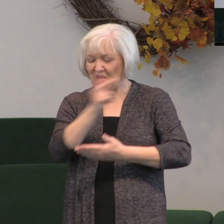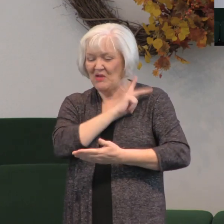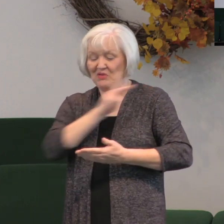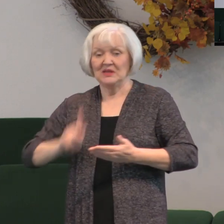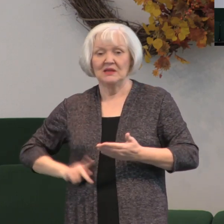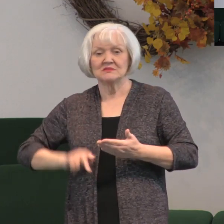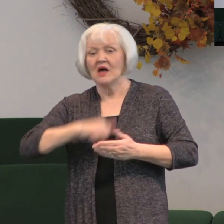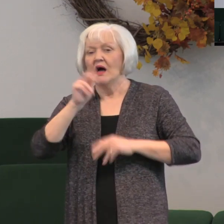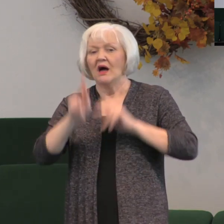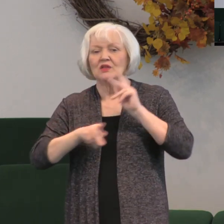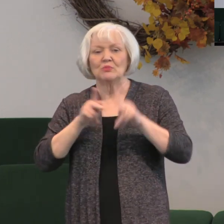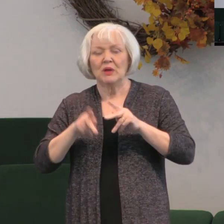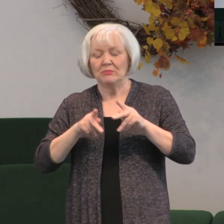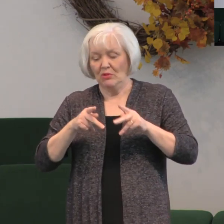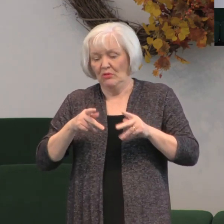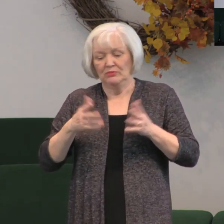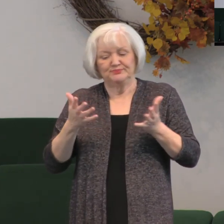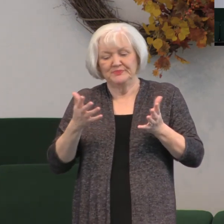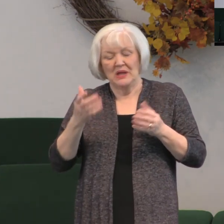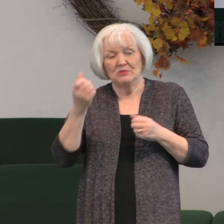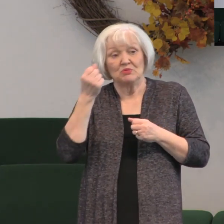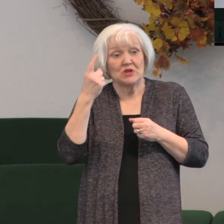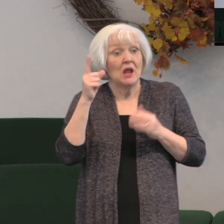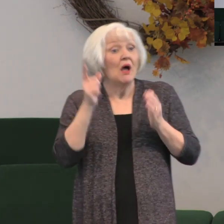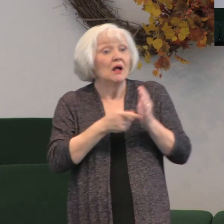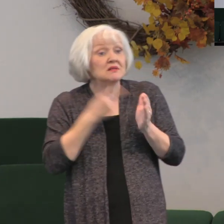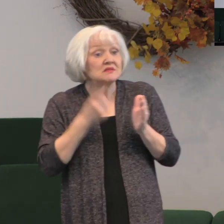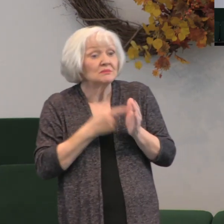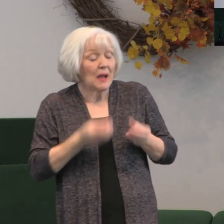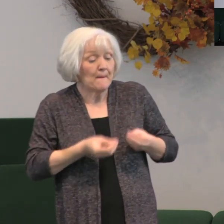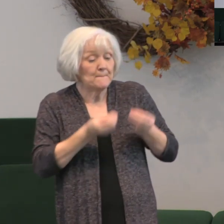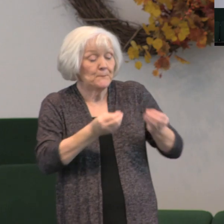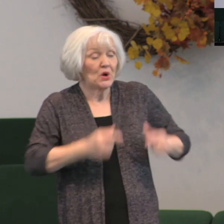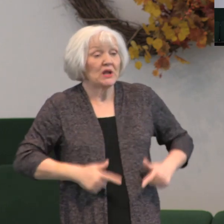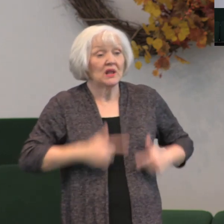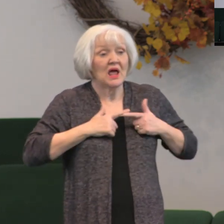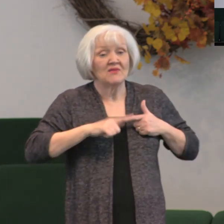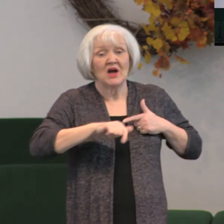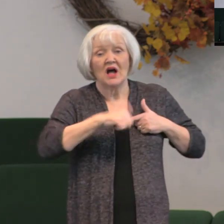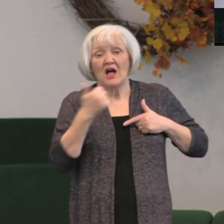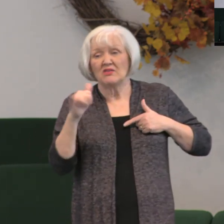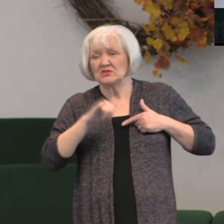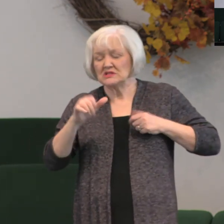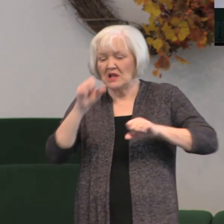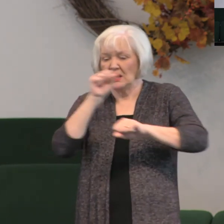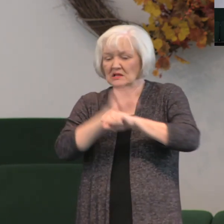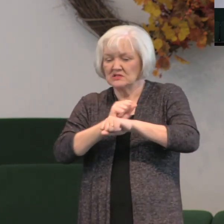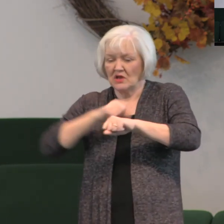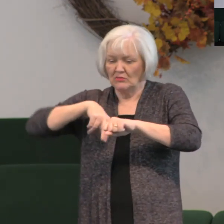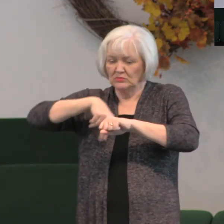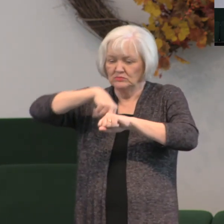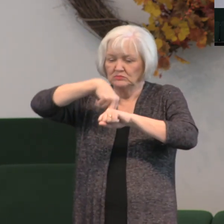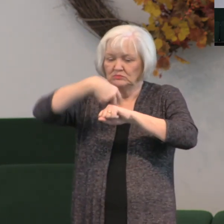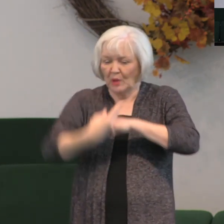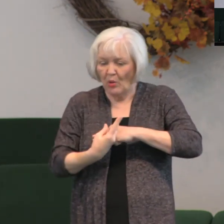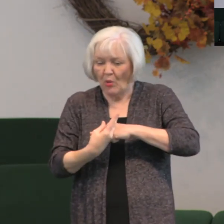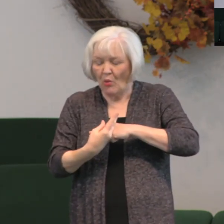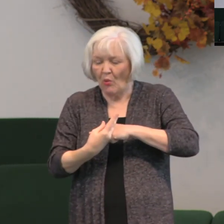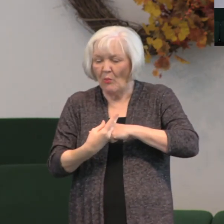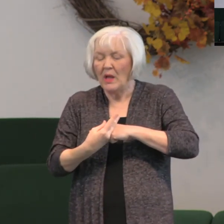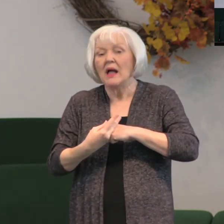take brings eternal life and ultimate glorification to others it is a stumbling stone of the fence that brings eternal